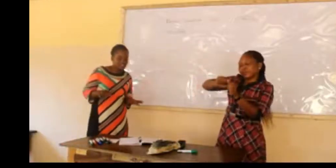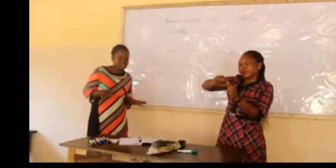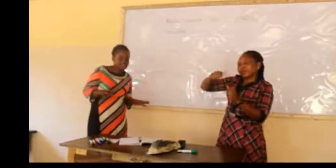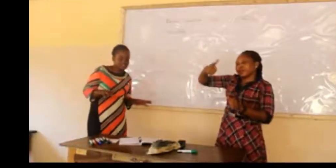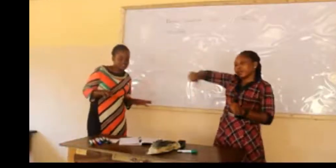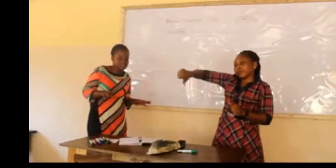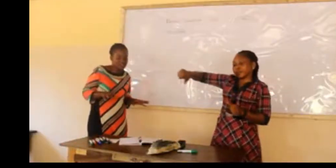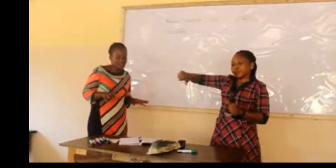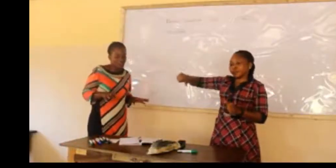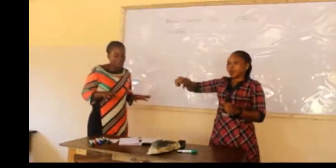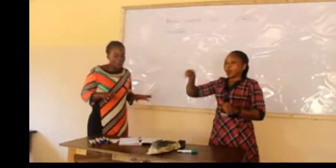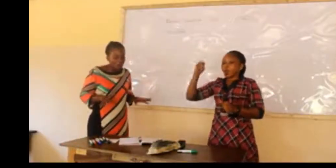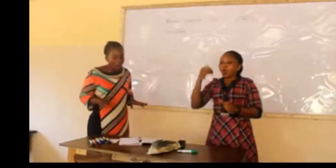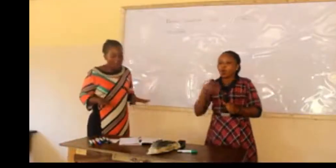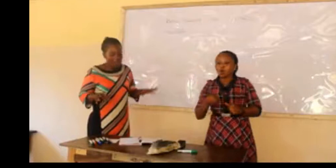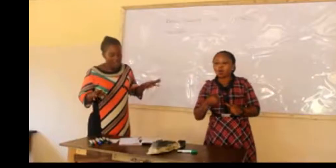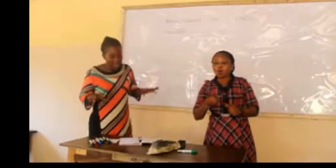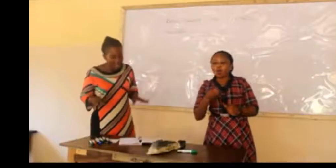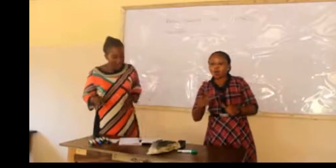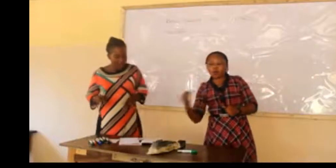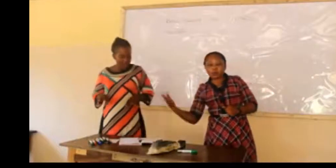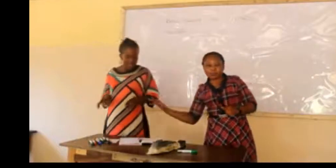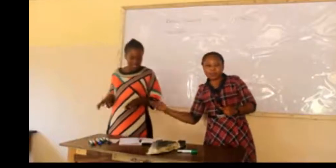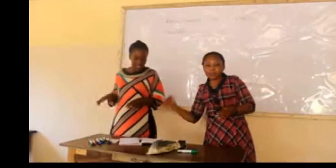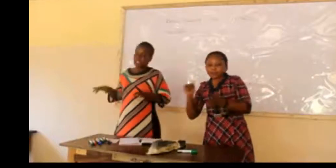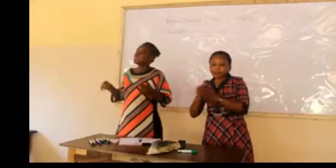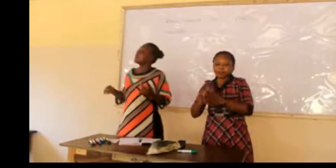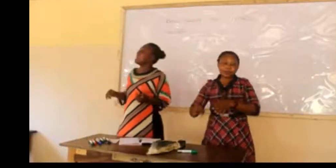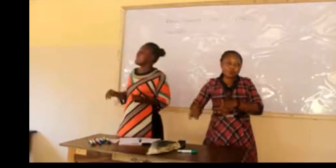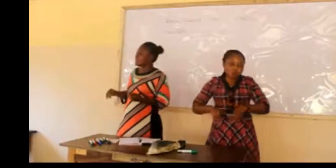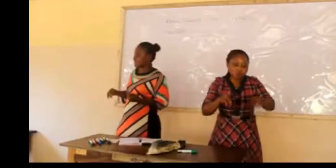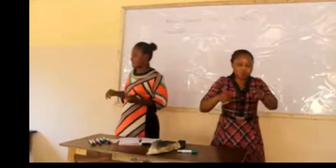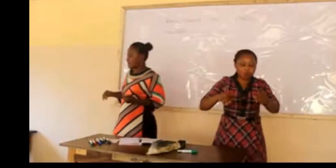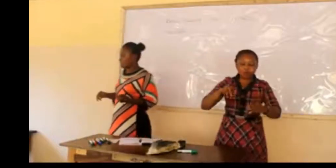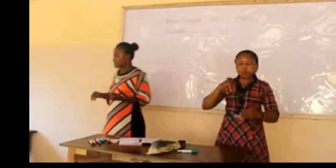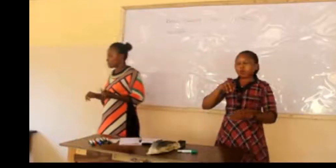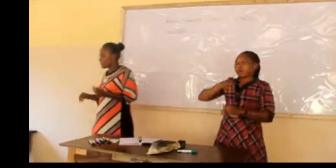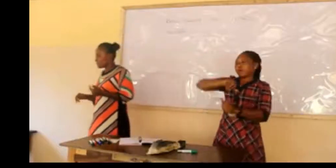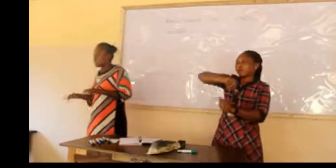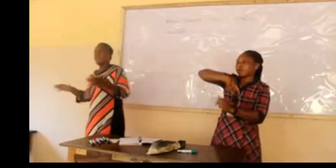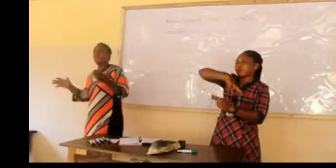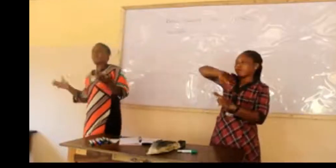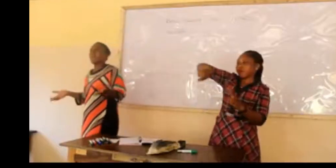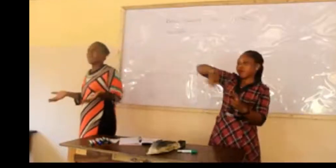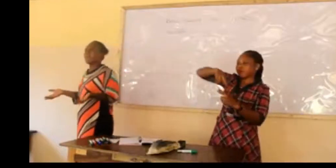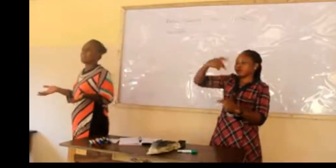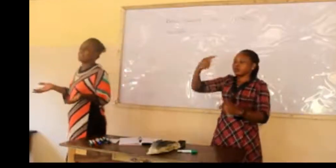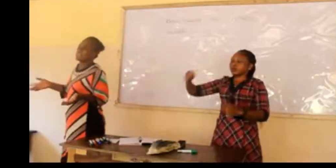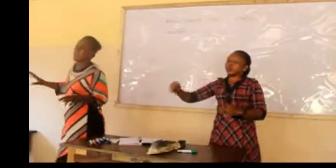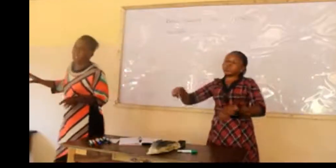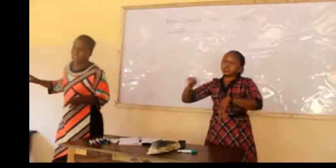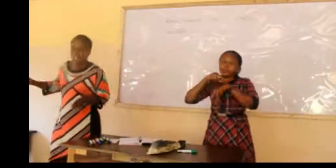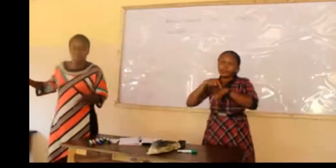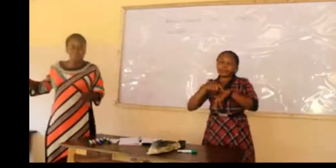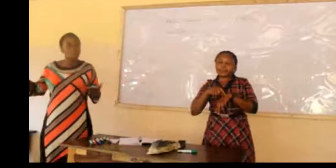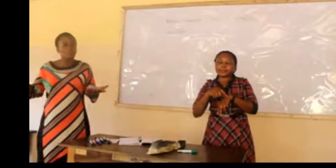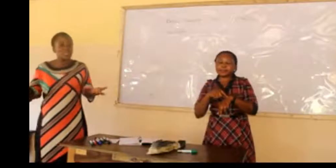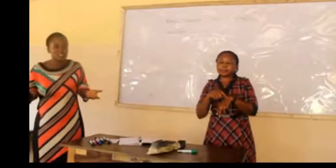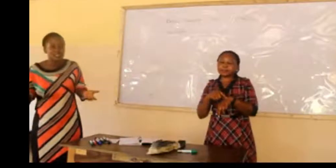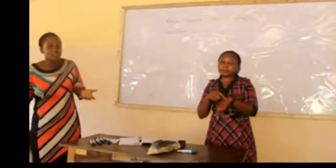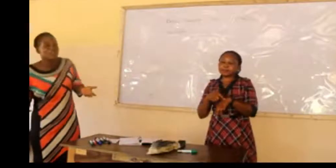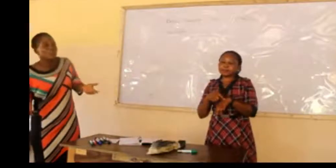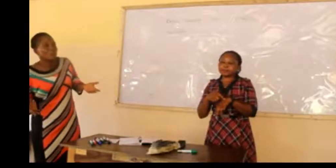earth. Or anybody in space. Some of you are familiar with